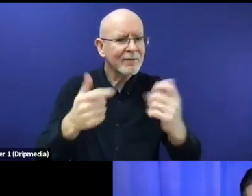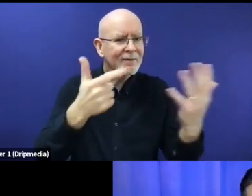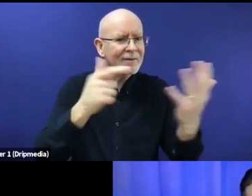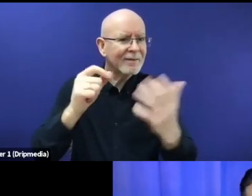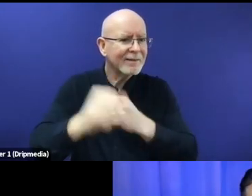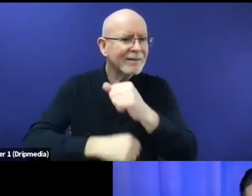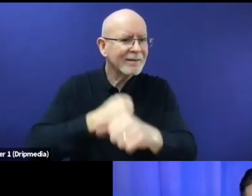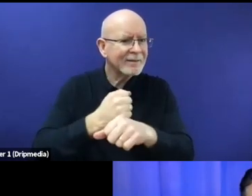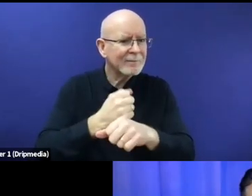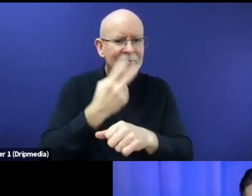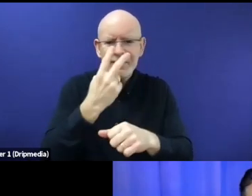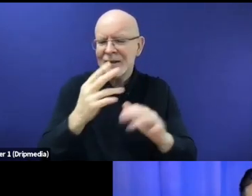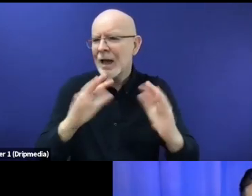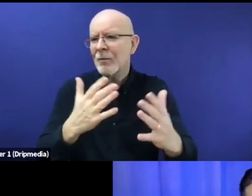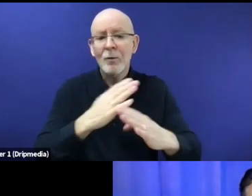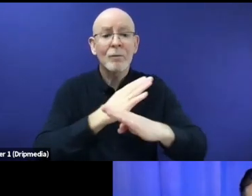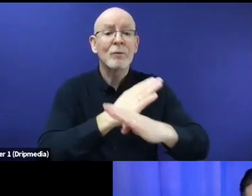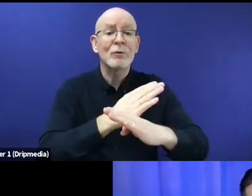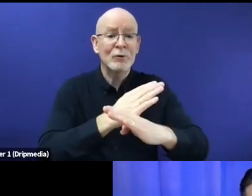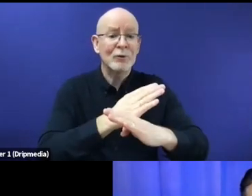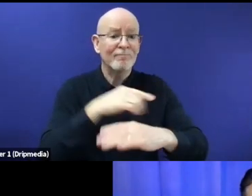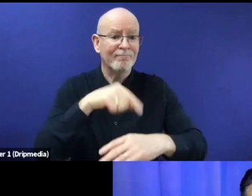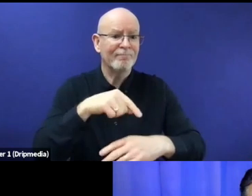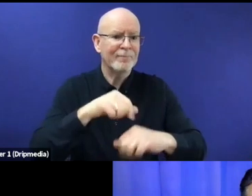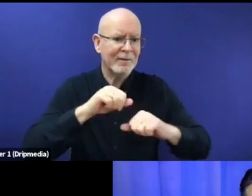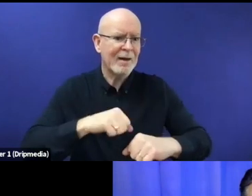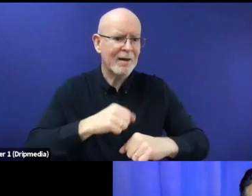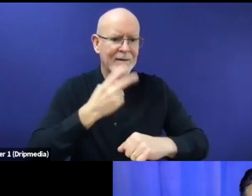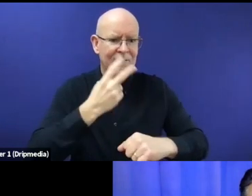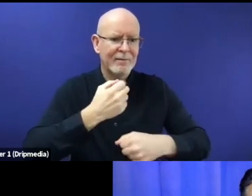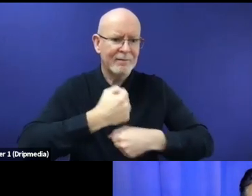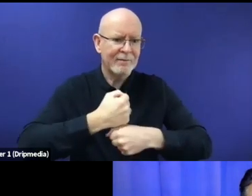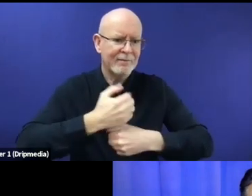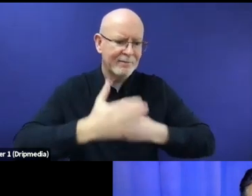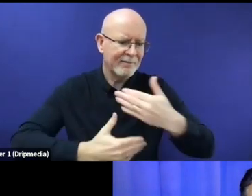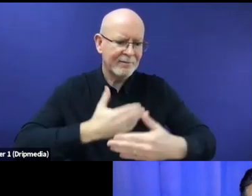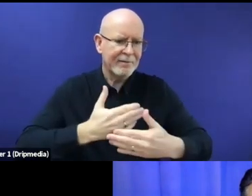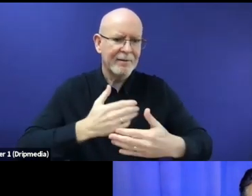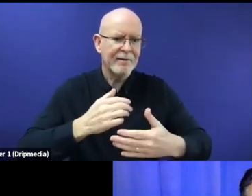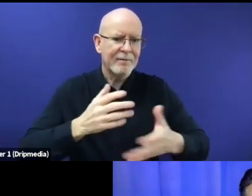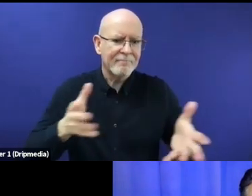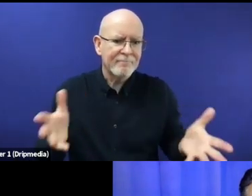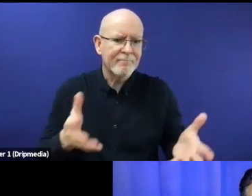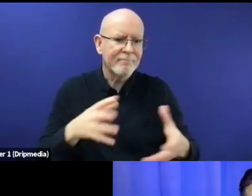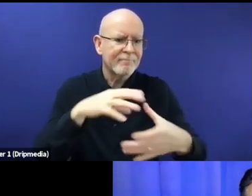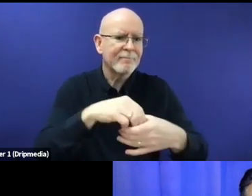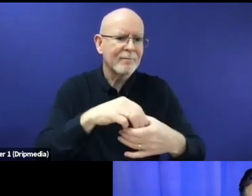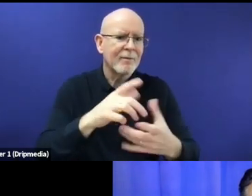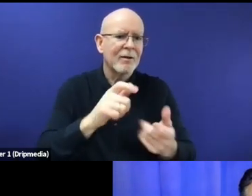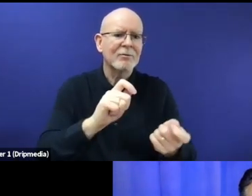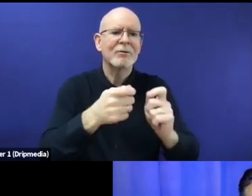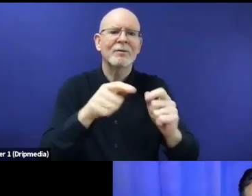Yes, thank you, Geoff. I think it is interesting because, as you said, with the changing nature of conflict, it's also affected the